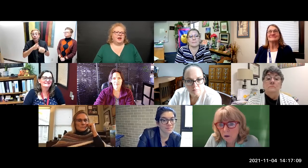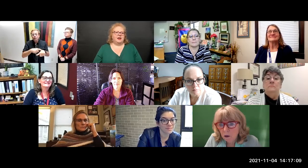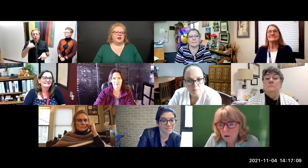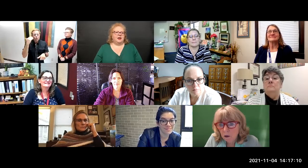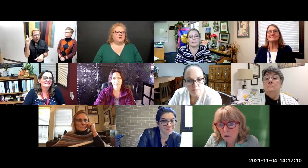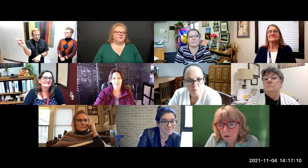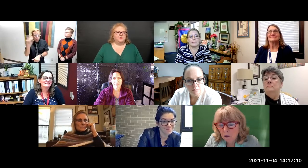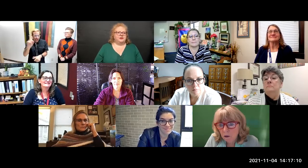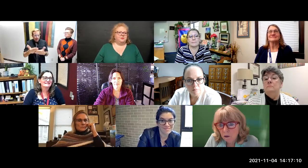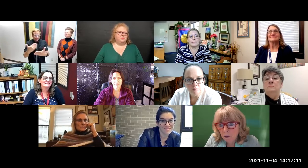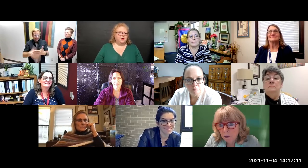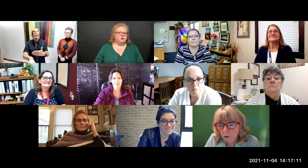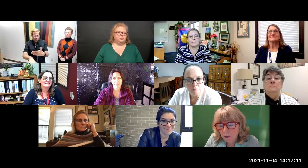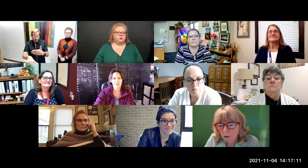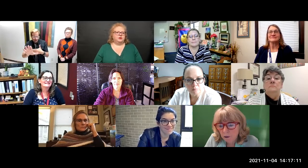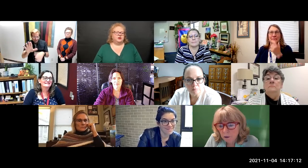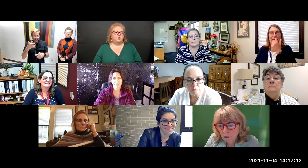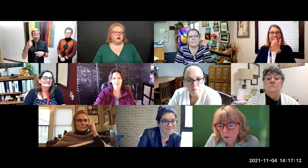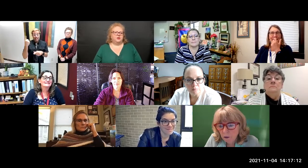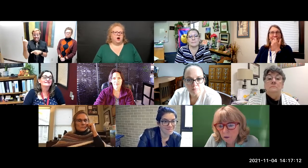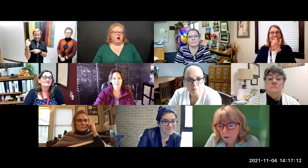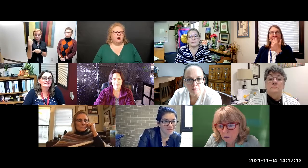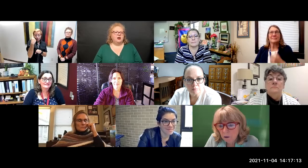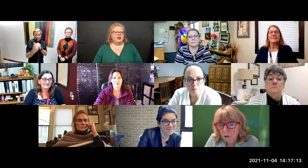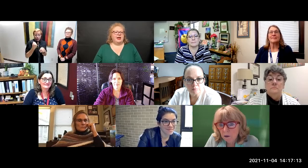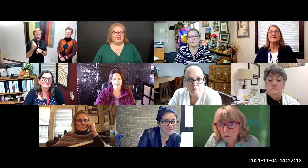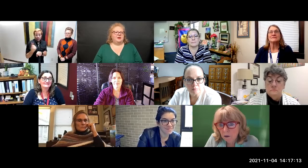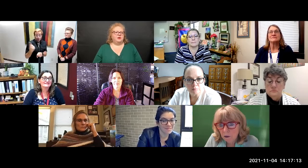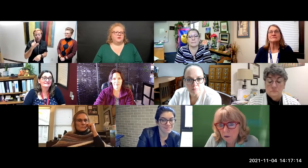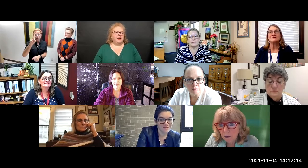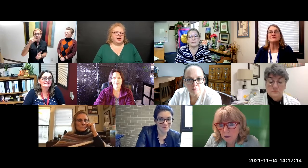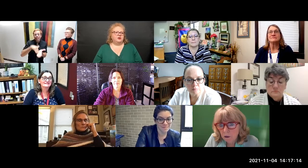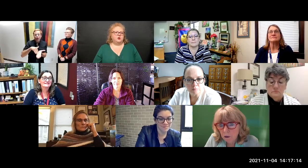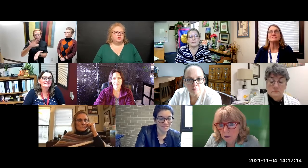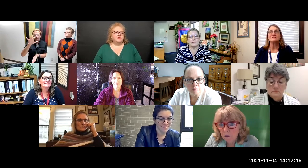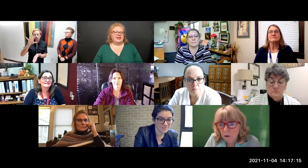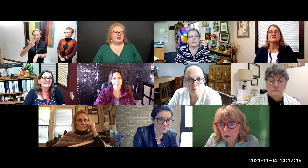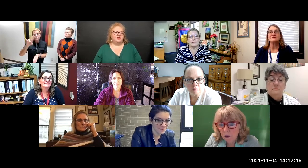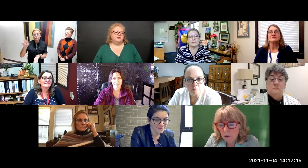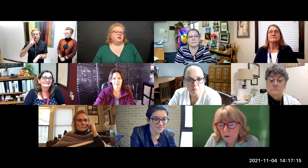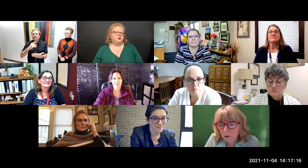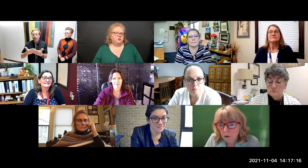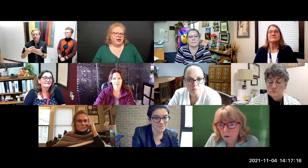like from the time of birth, we want to know where they are. And we find out, just last year alone, we had